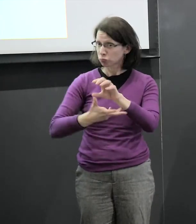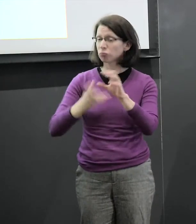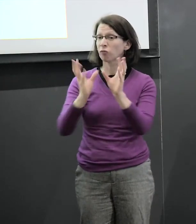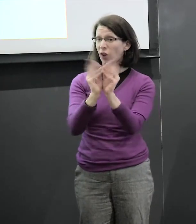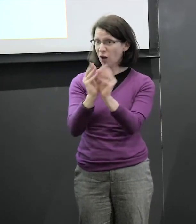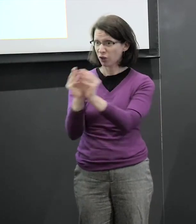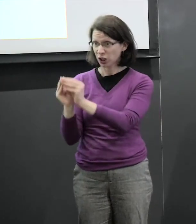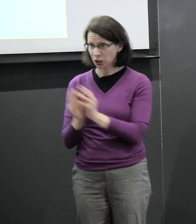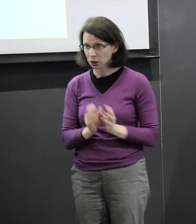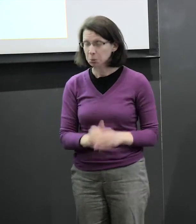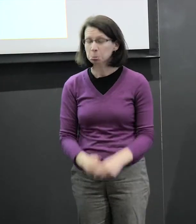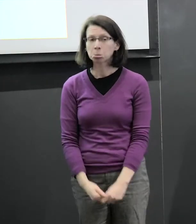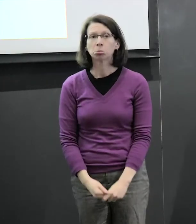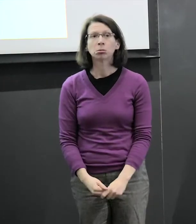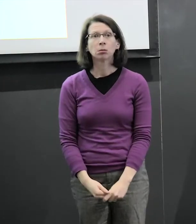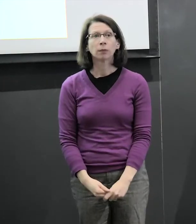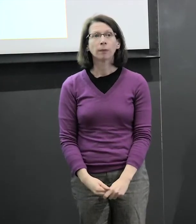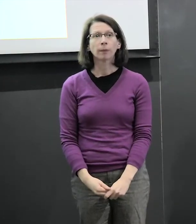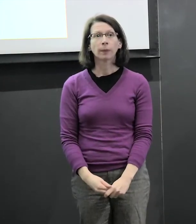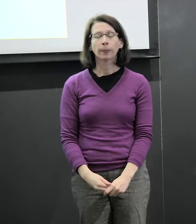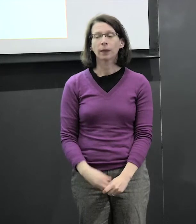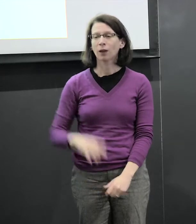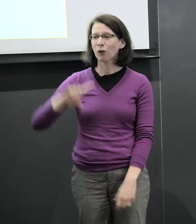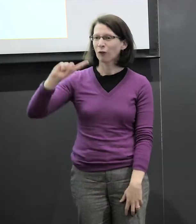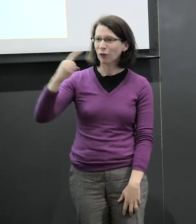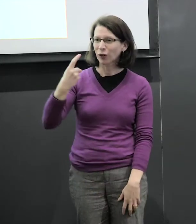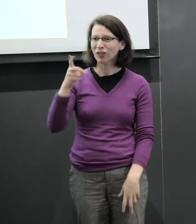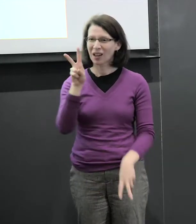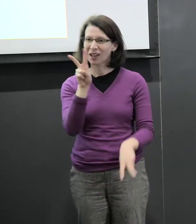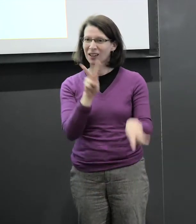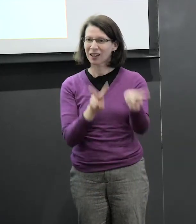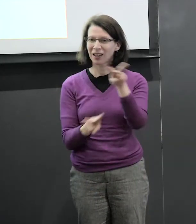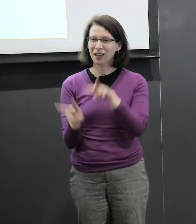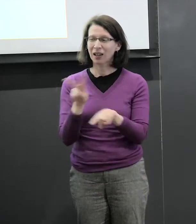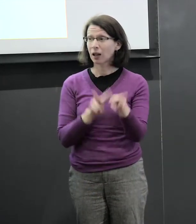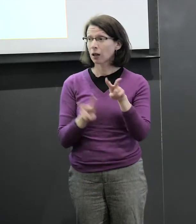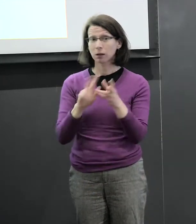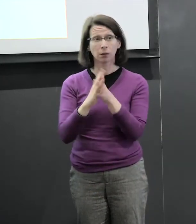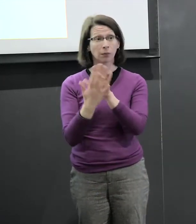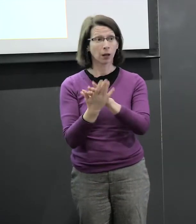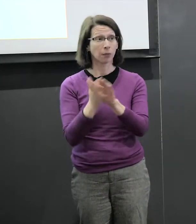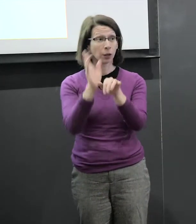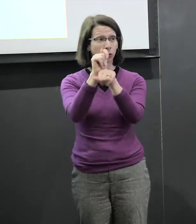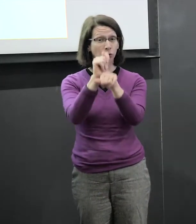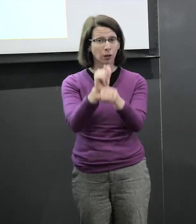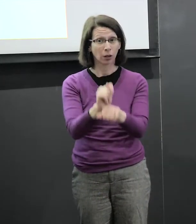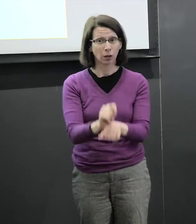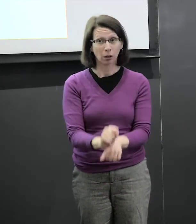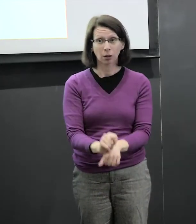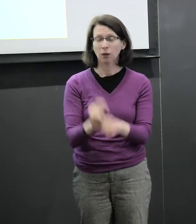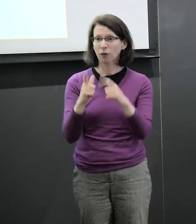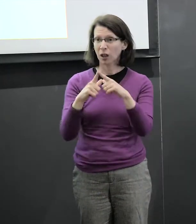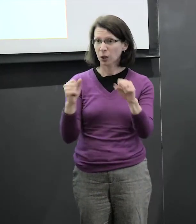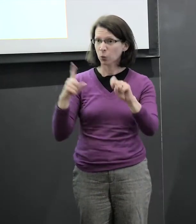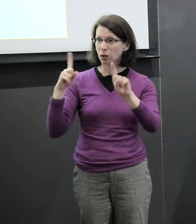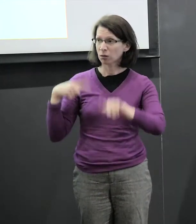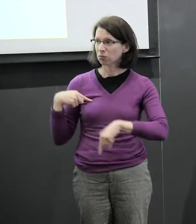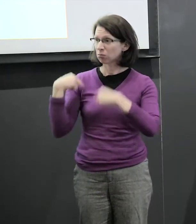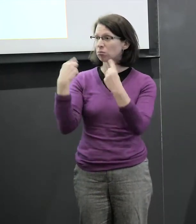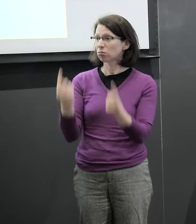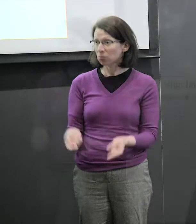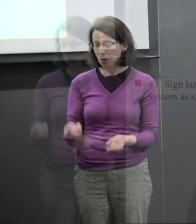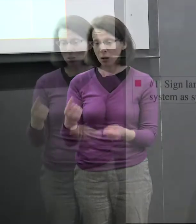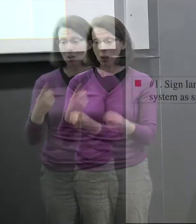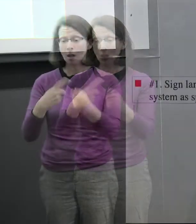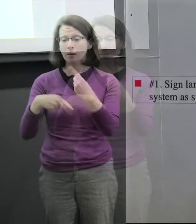Now, the first observation, which has become traditional in linguistics, is